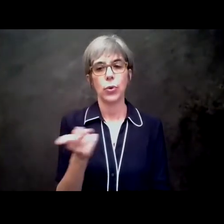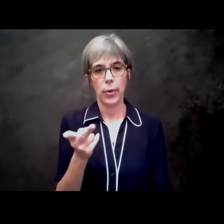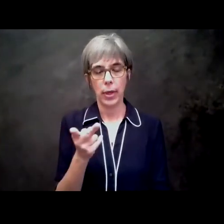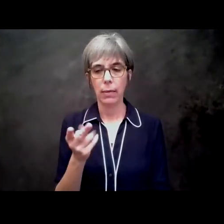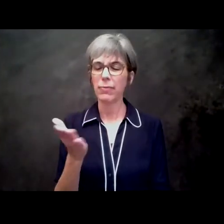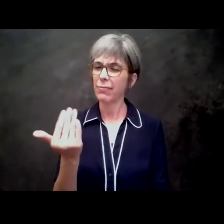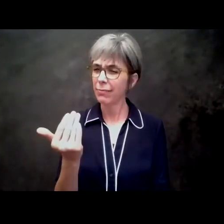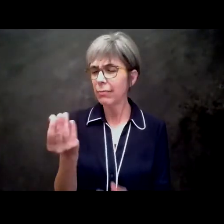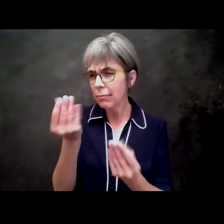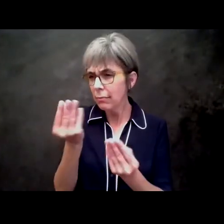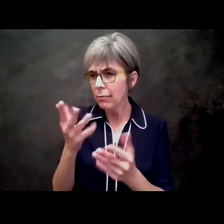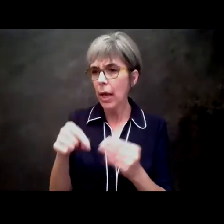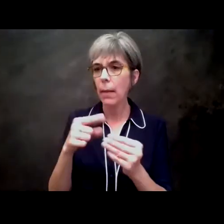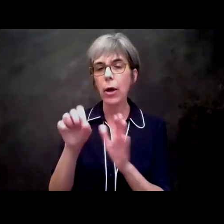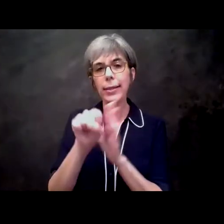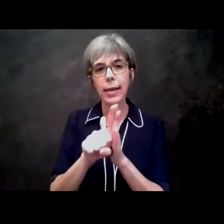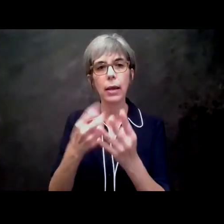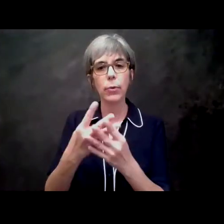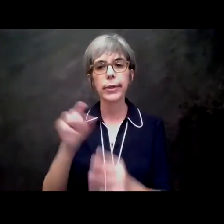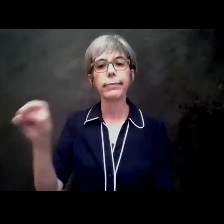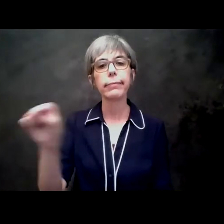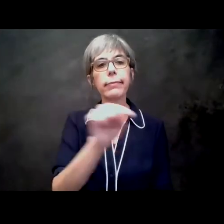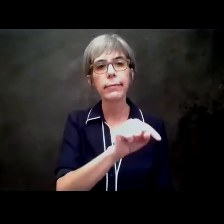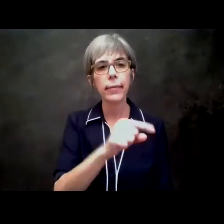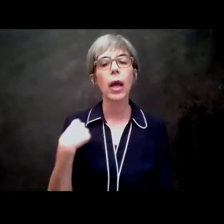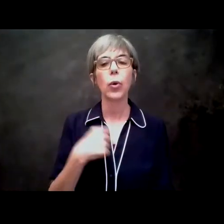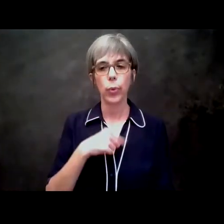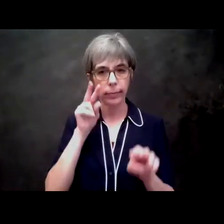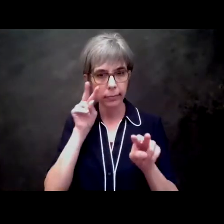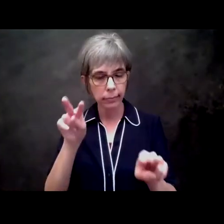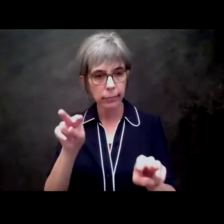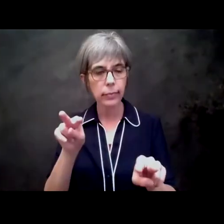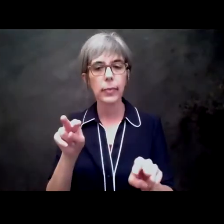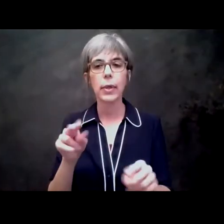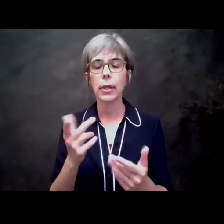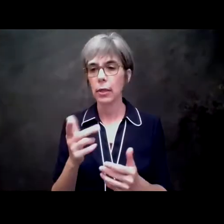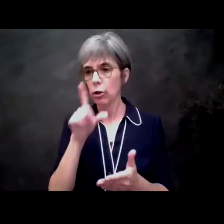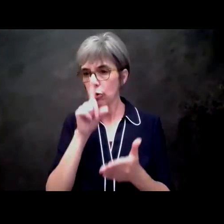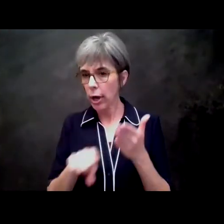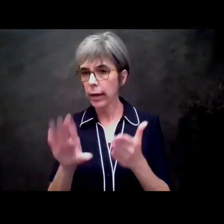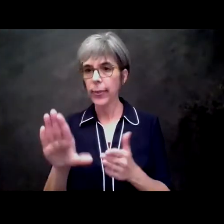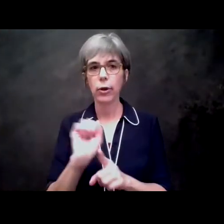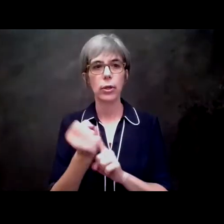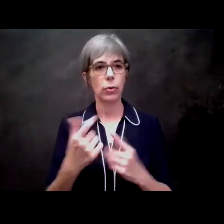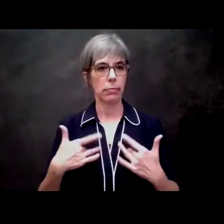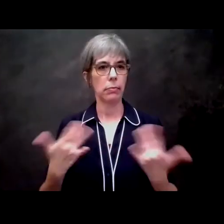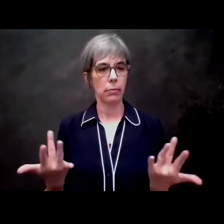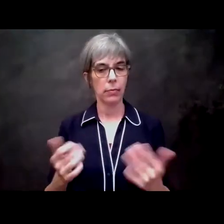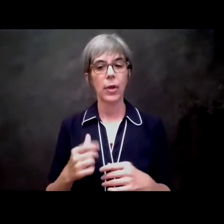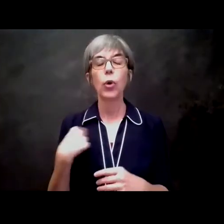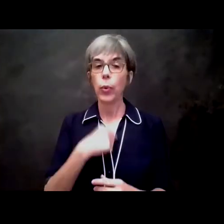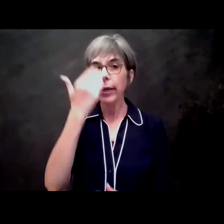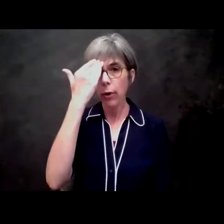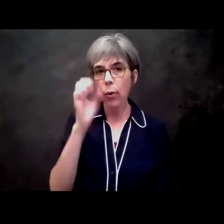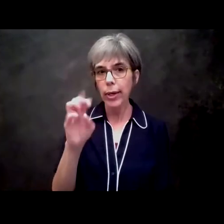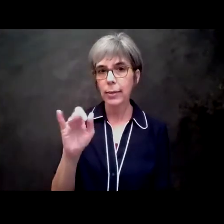on all of our state facilities and aware of the situation at East Moline. Of course, it's very